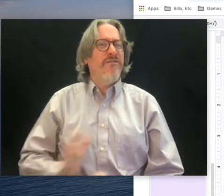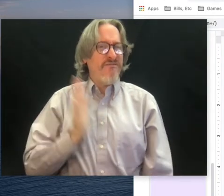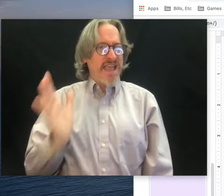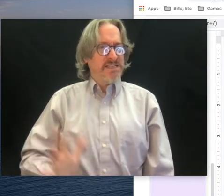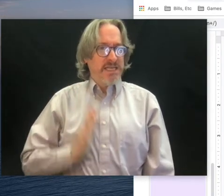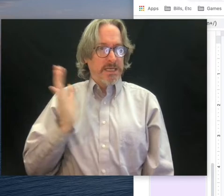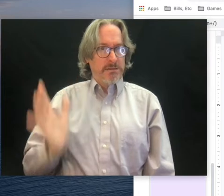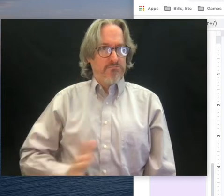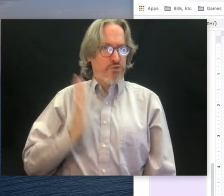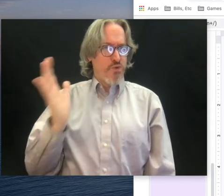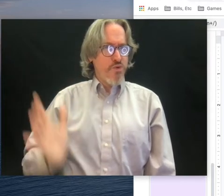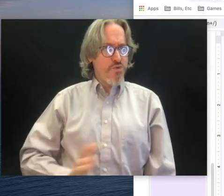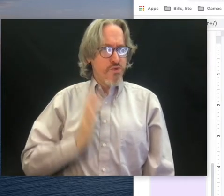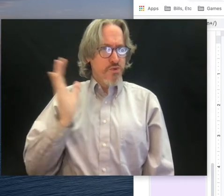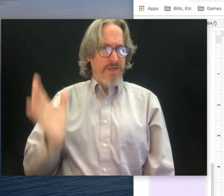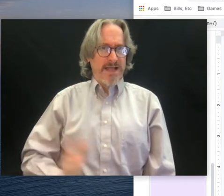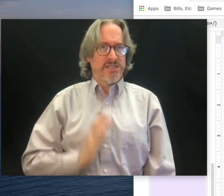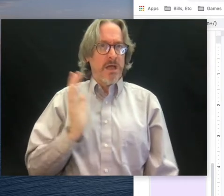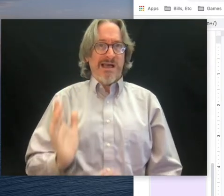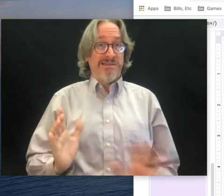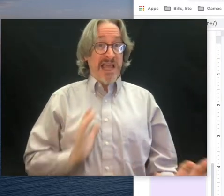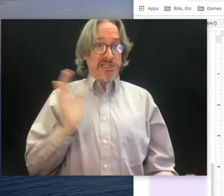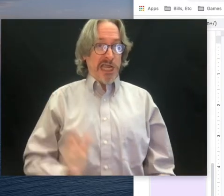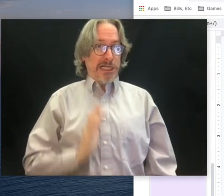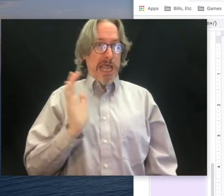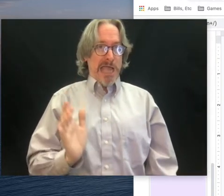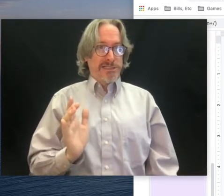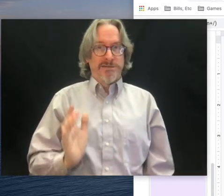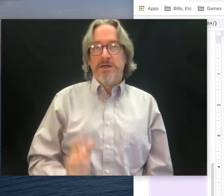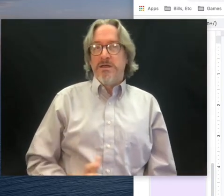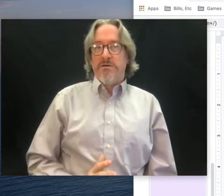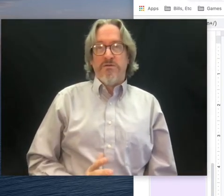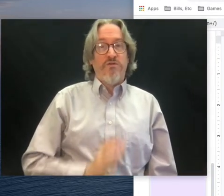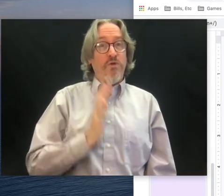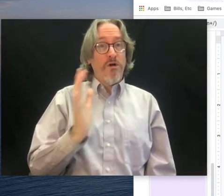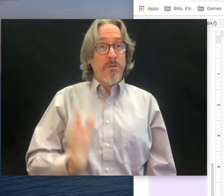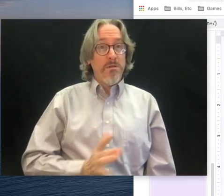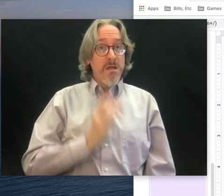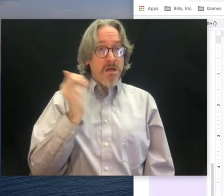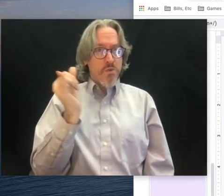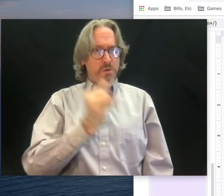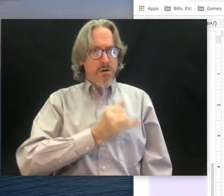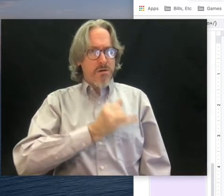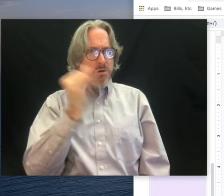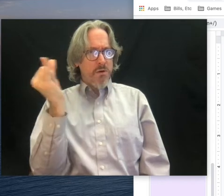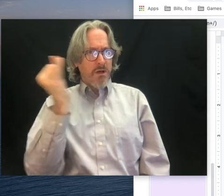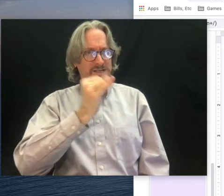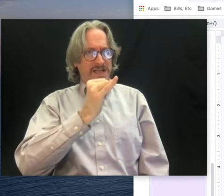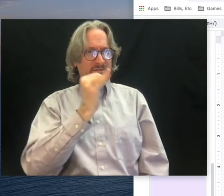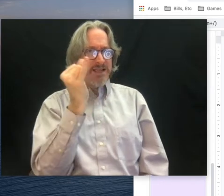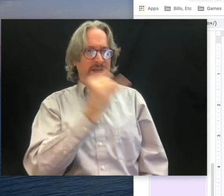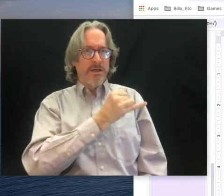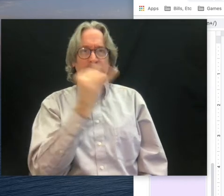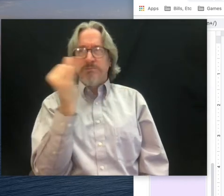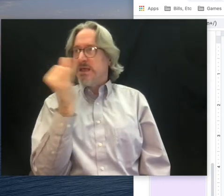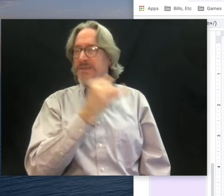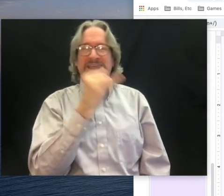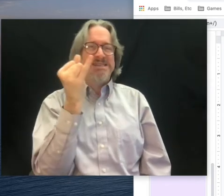like fancy. Ooh, that's high class. Formal, whoa, kind of like